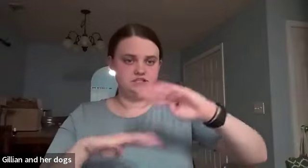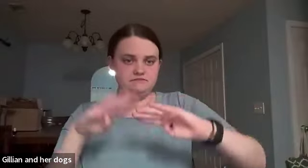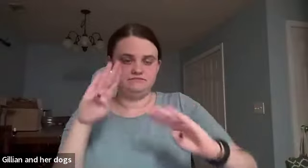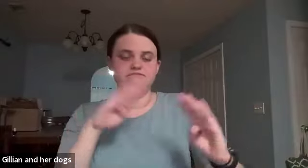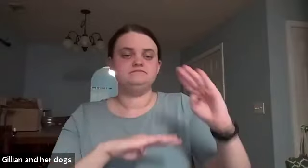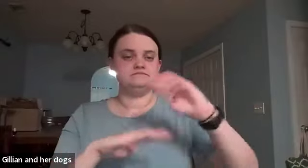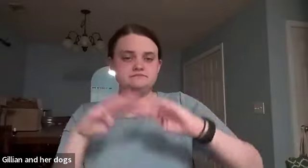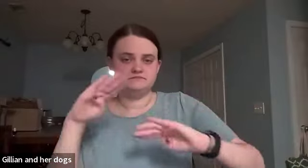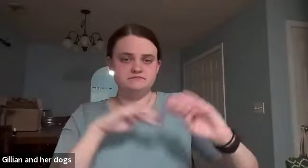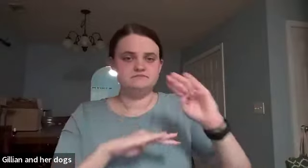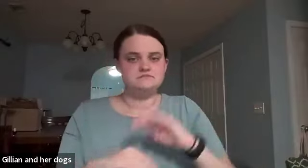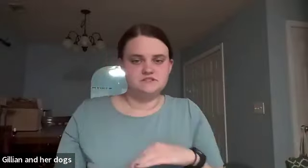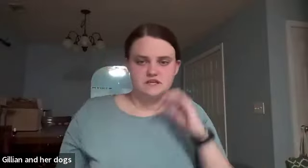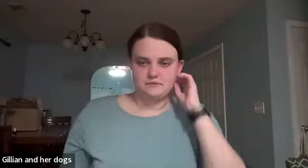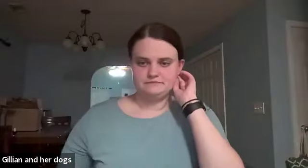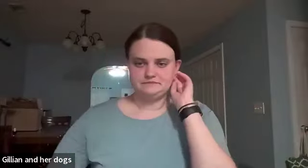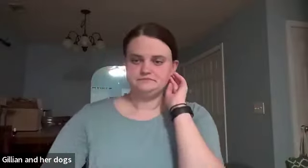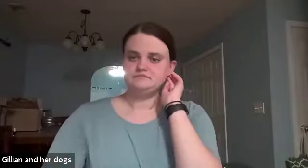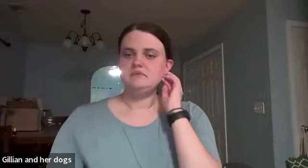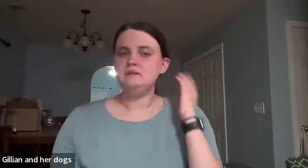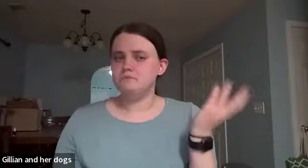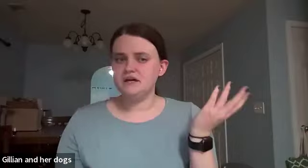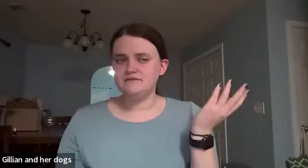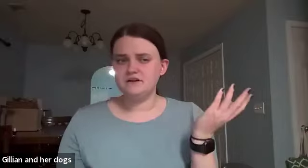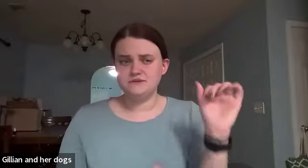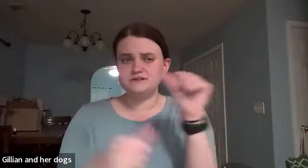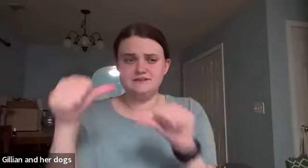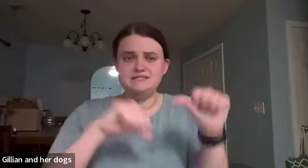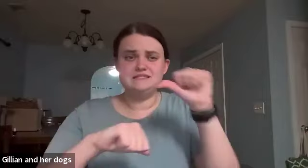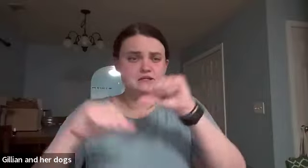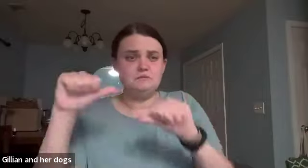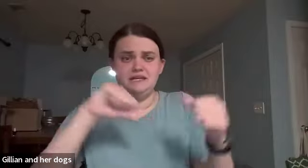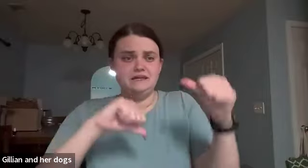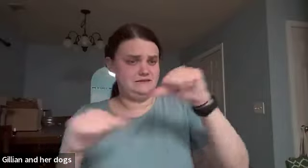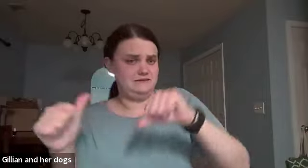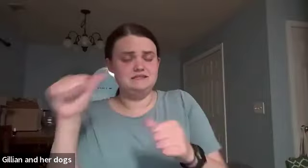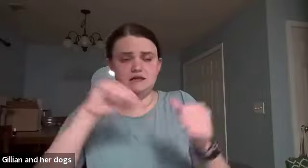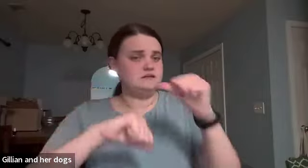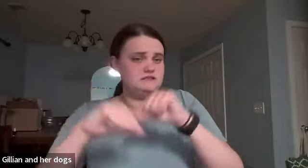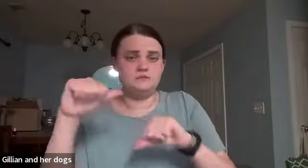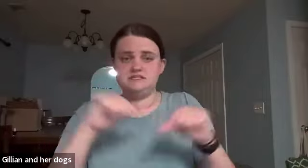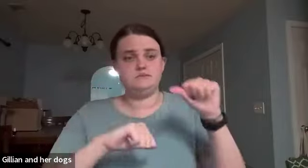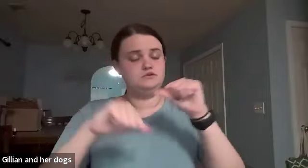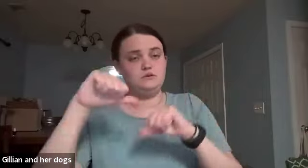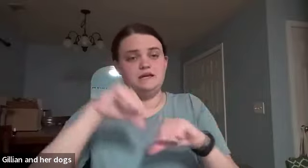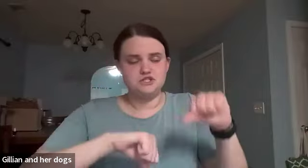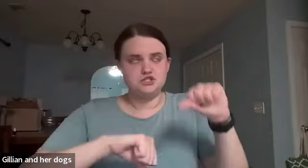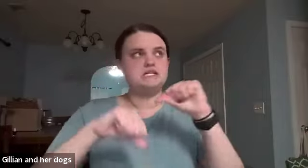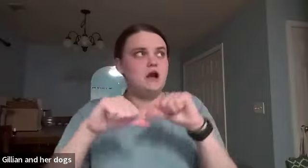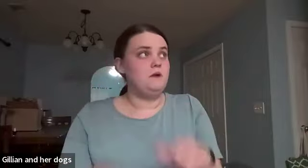biology. So, but if all else fails, this science still means chemistry. Oh